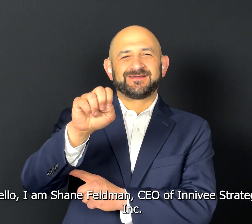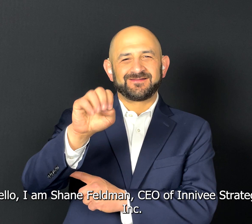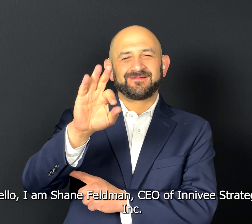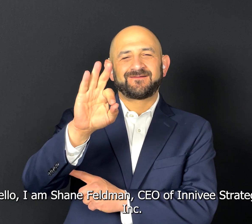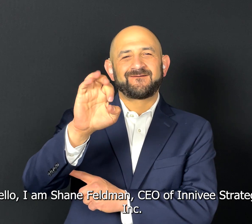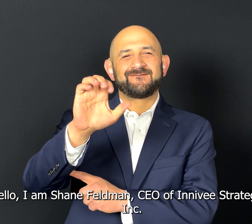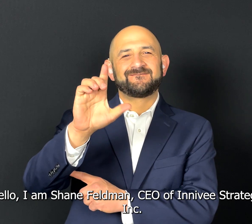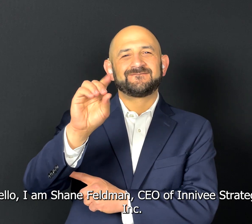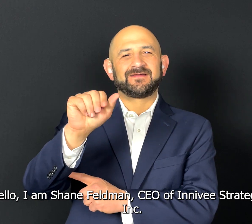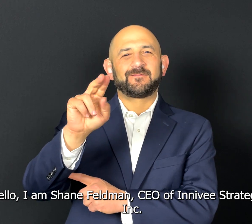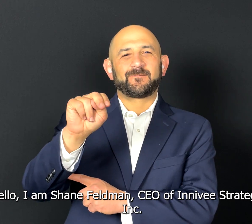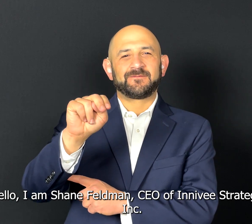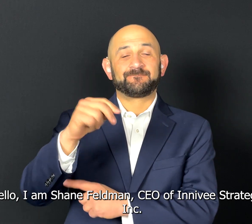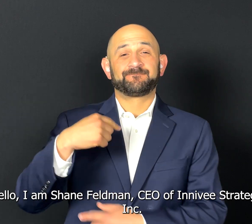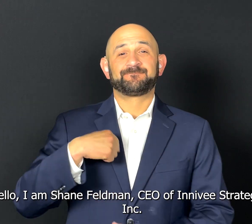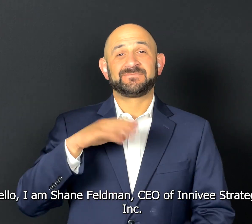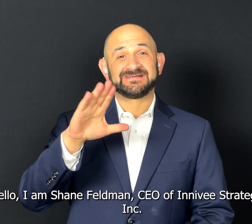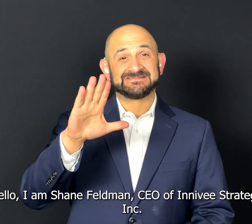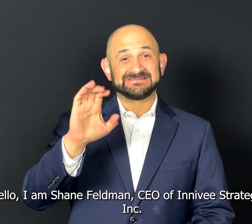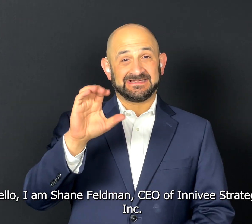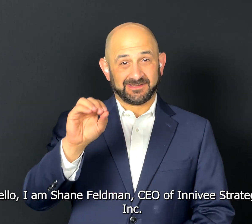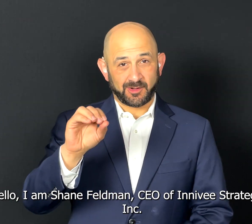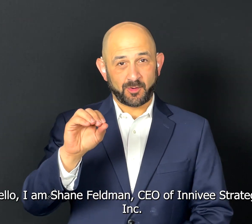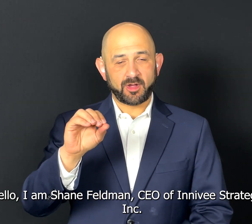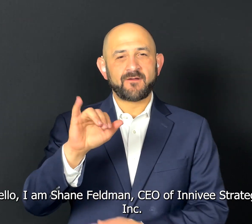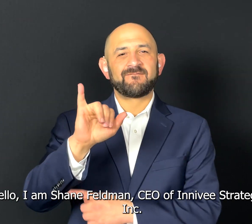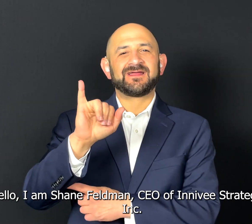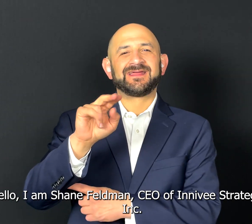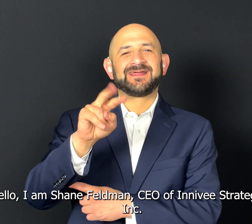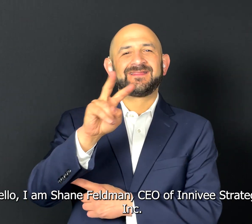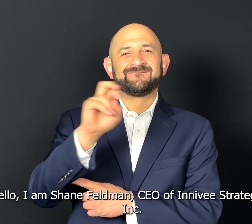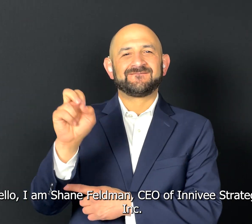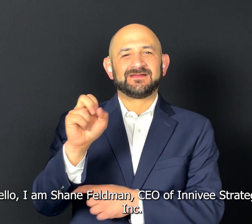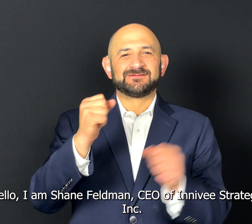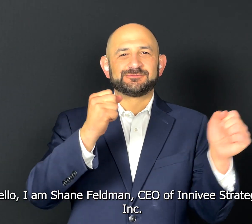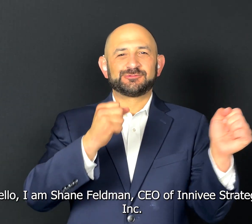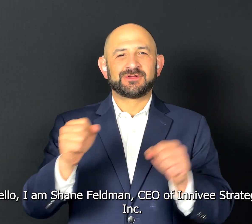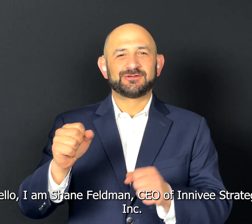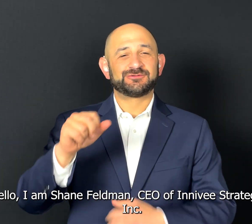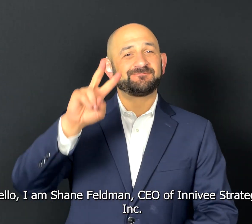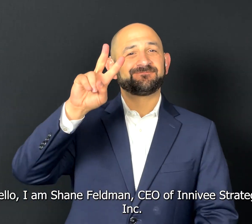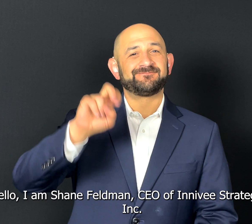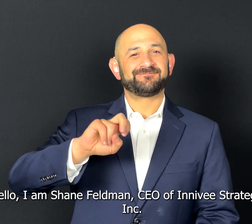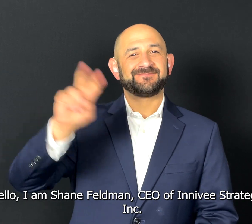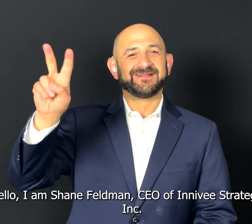Hello, I'm Shane Feldman, CEO of Innavee Strategies Incorporated.